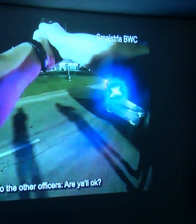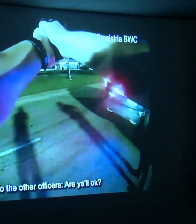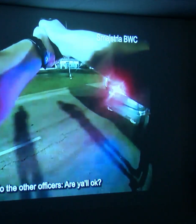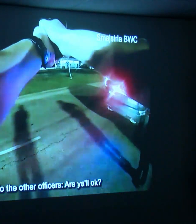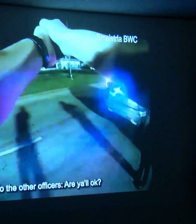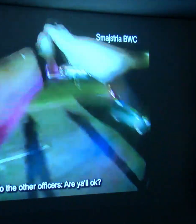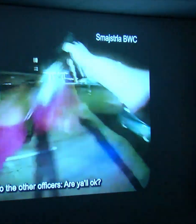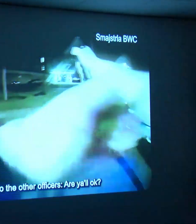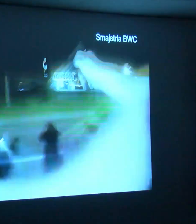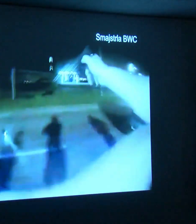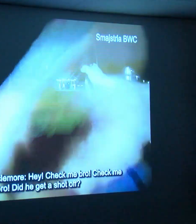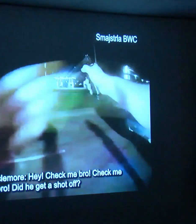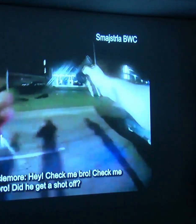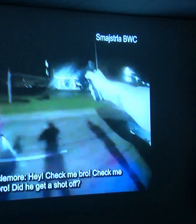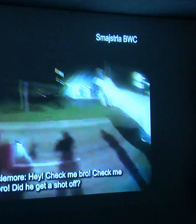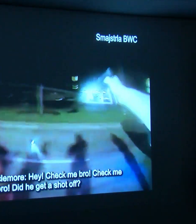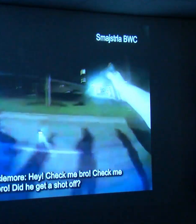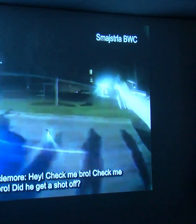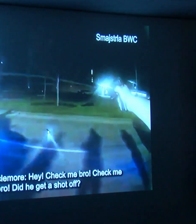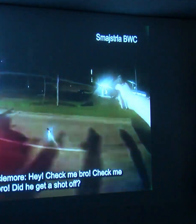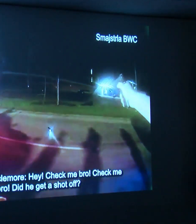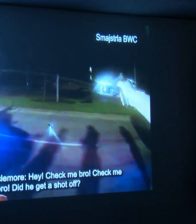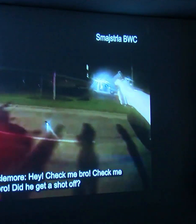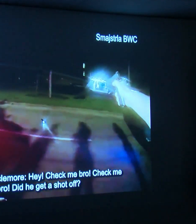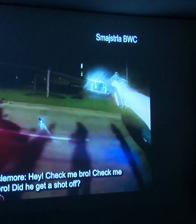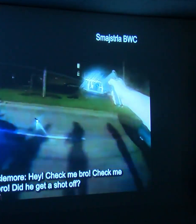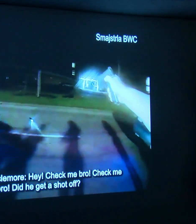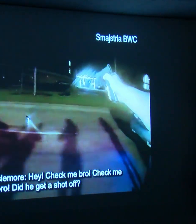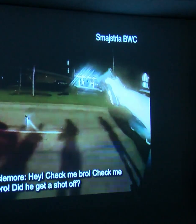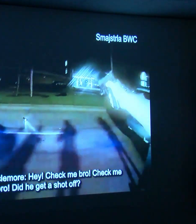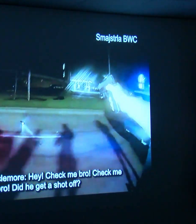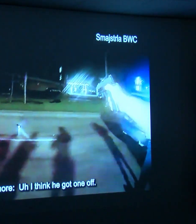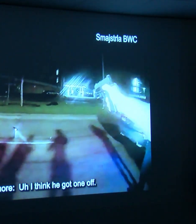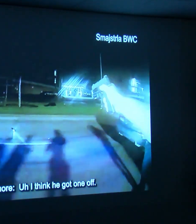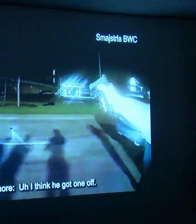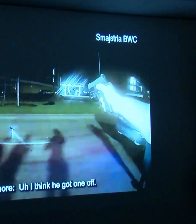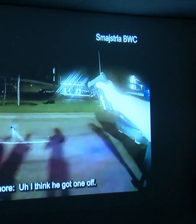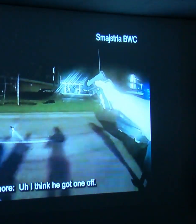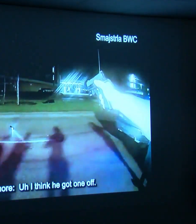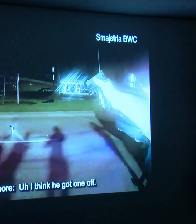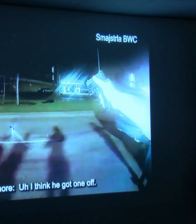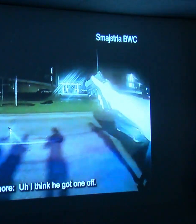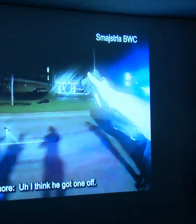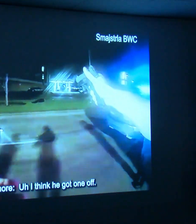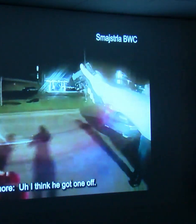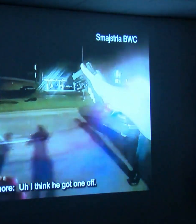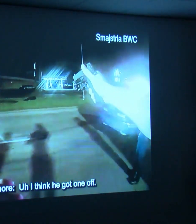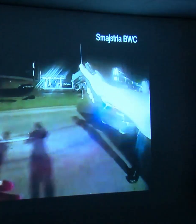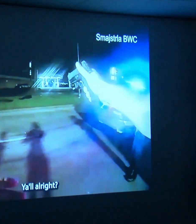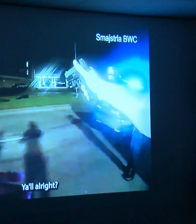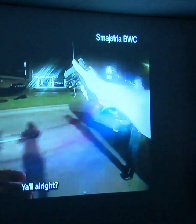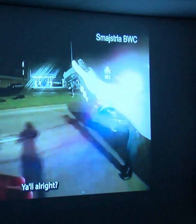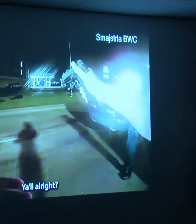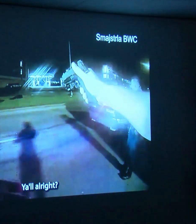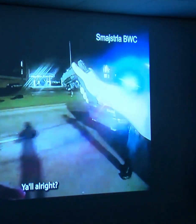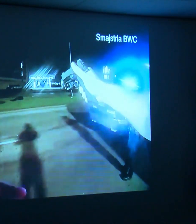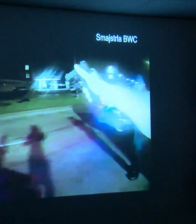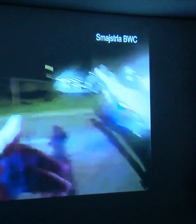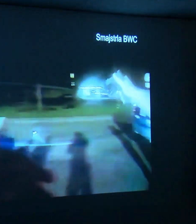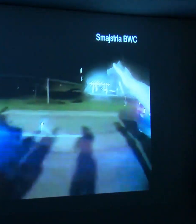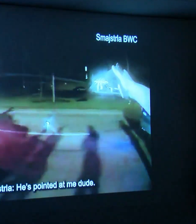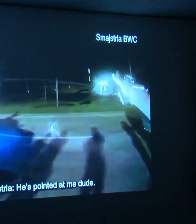Are y'all okay? Hey, check me, bro. Did he get a shot off? He got one shot. Y'all all